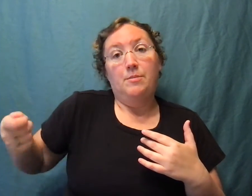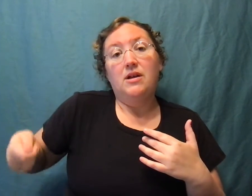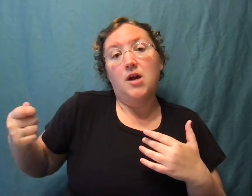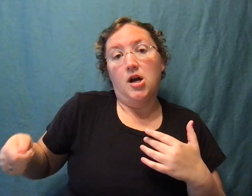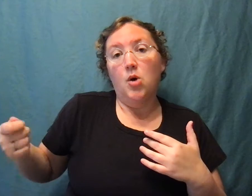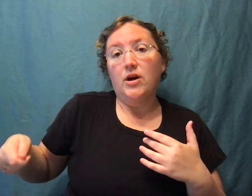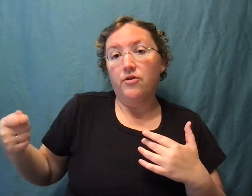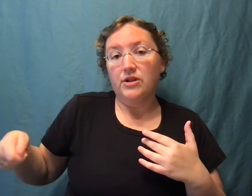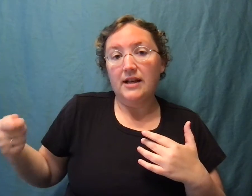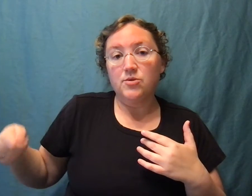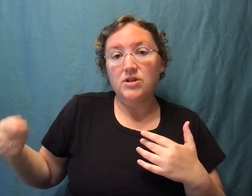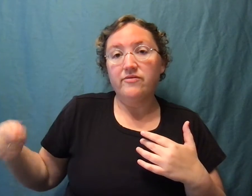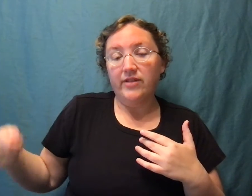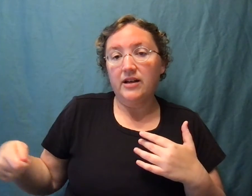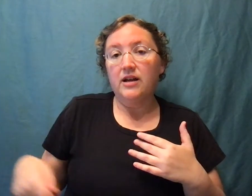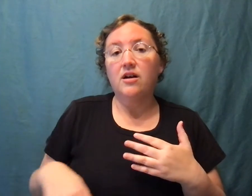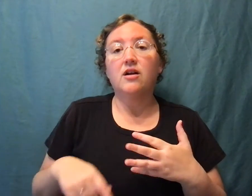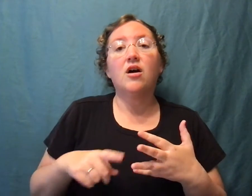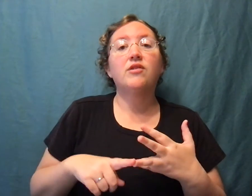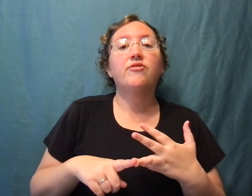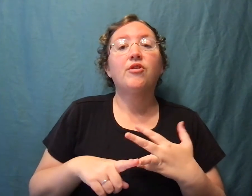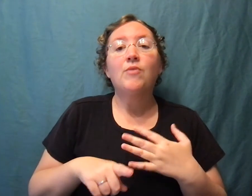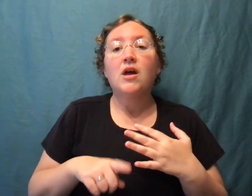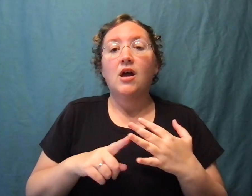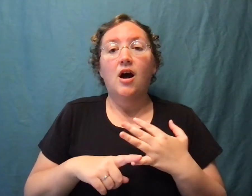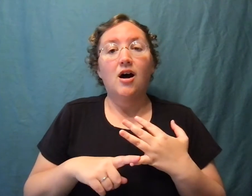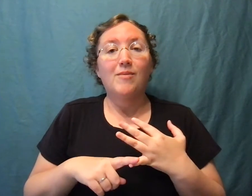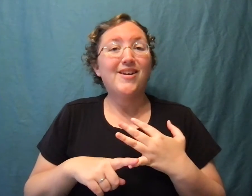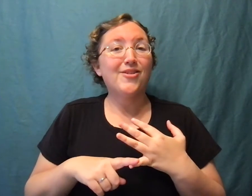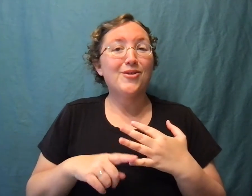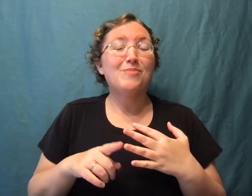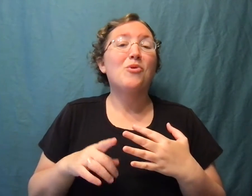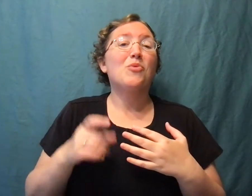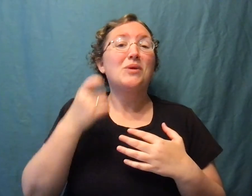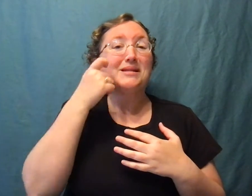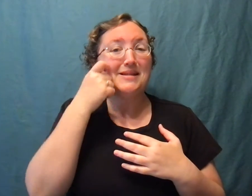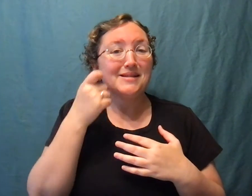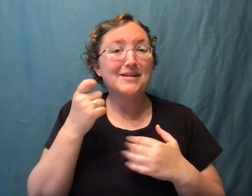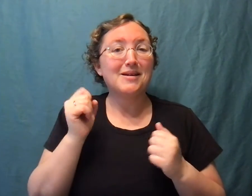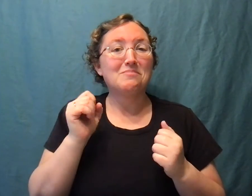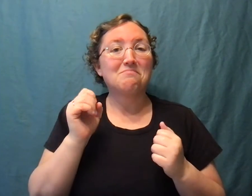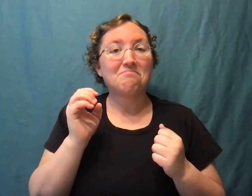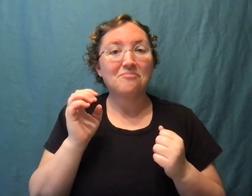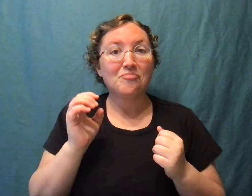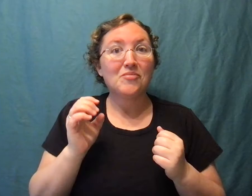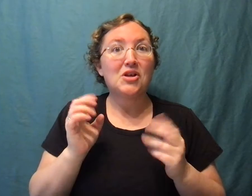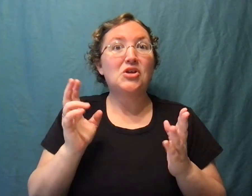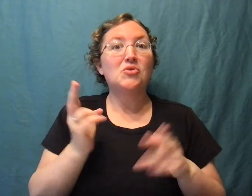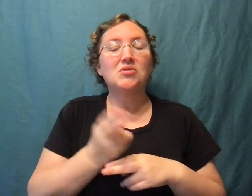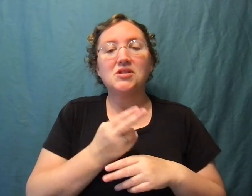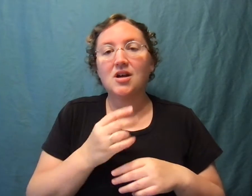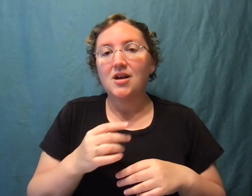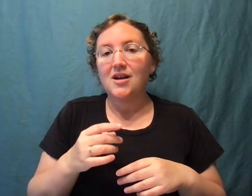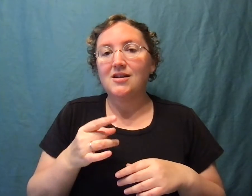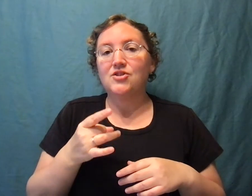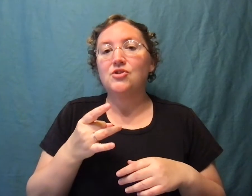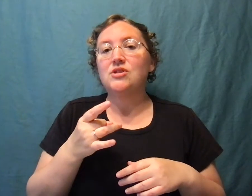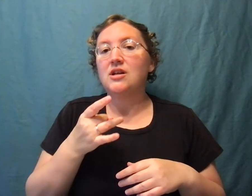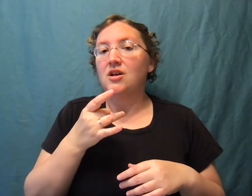be going over the light switch and flicking it on and off. Another more recent use is using